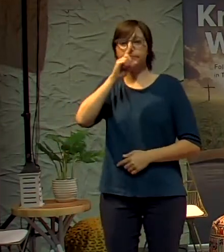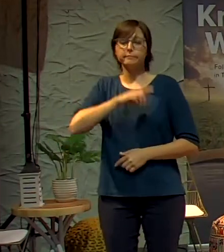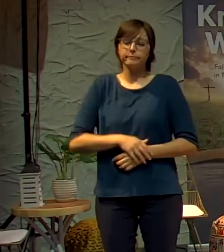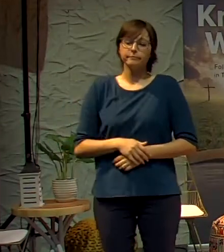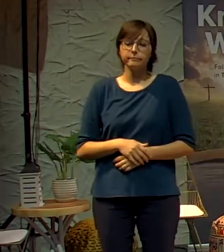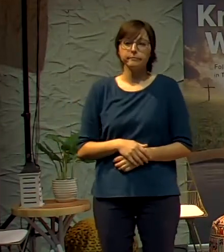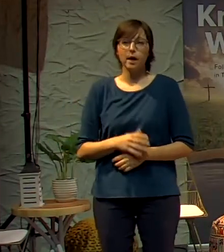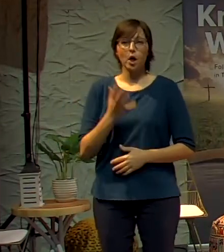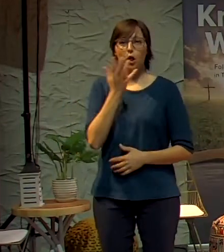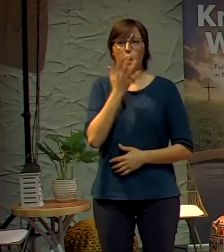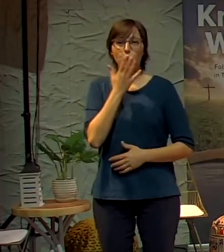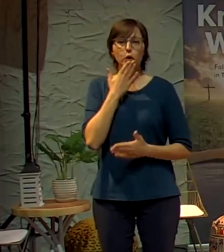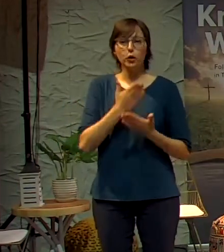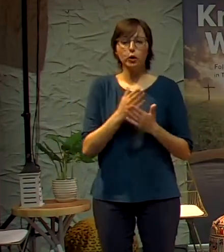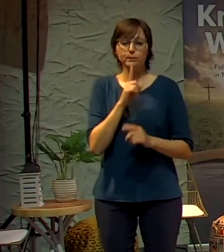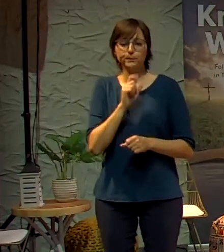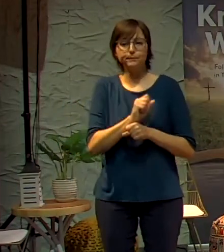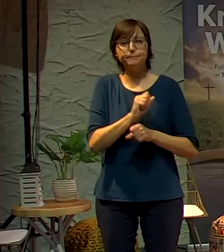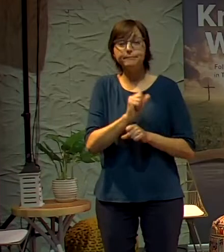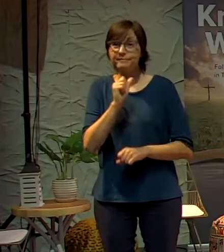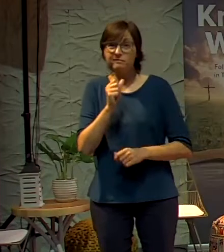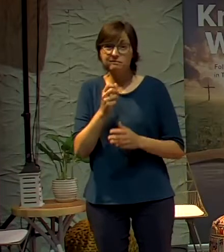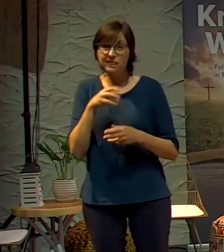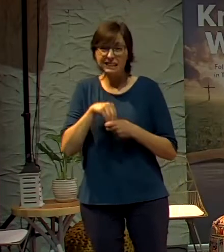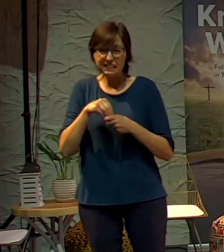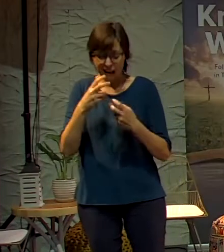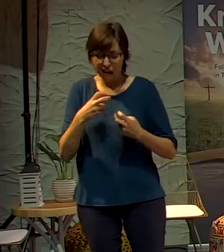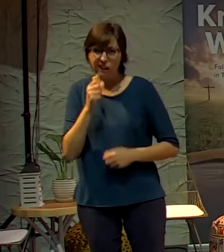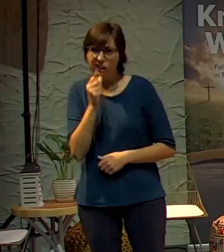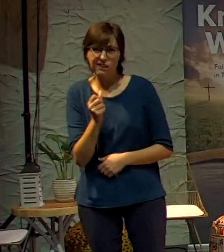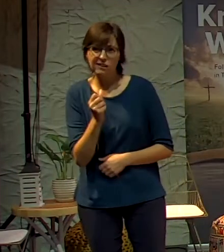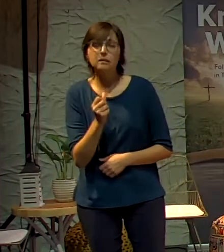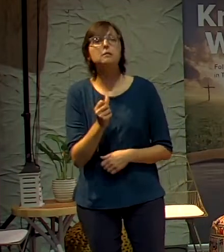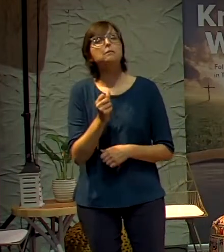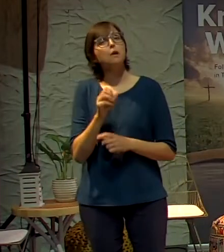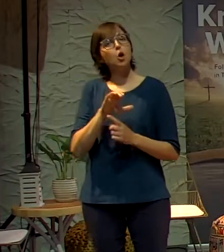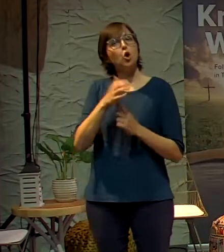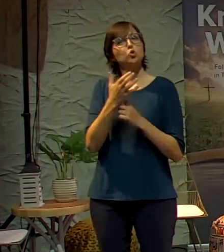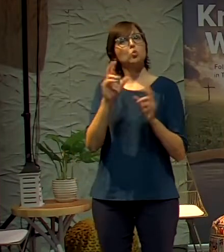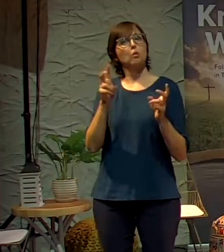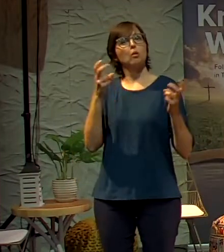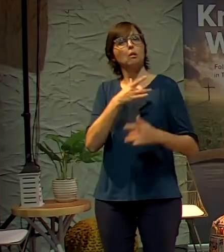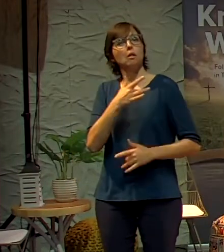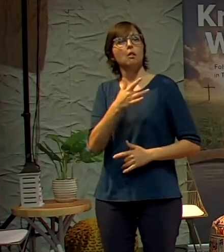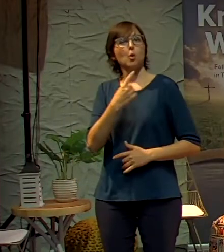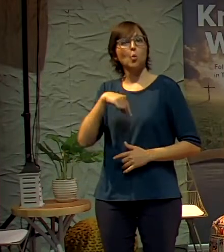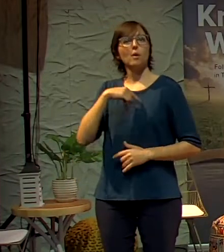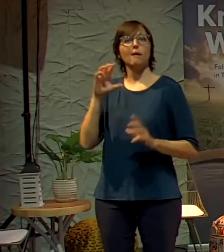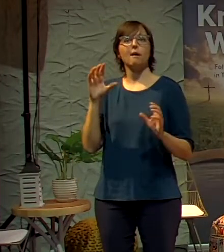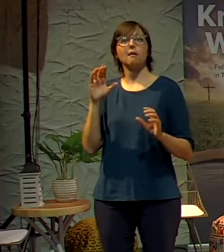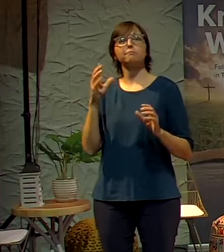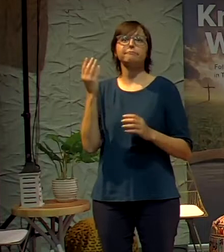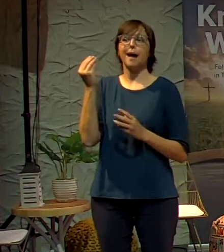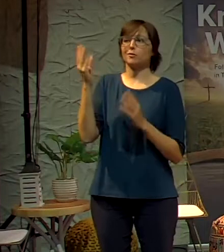good when you're not. We should find that it should be a cultural norm for us to be outsiders. We need to hang